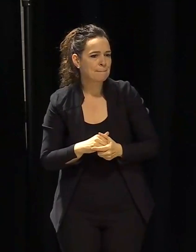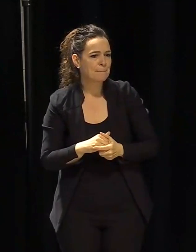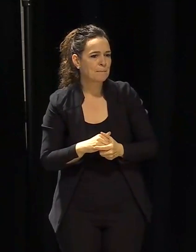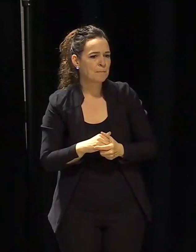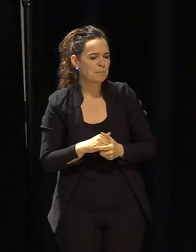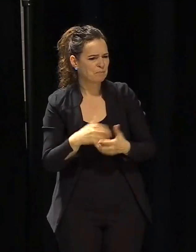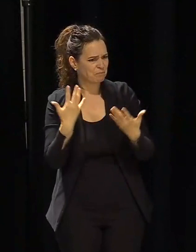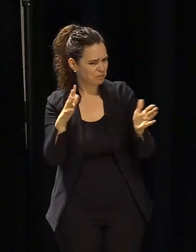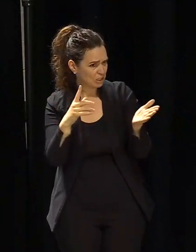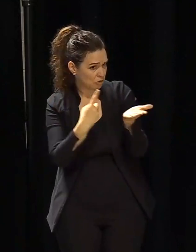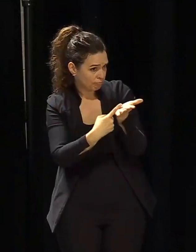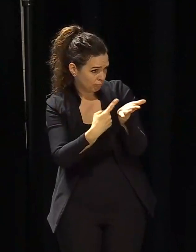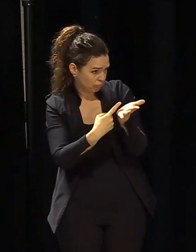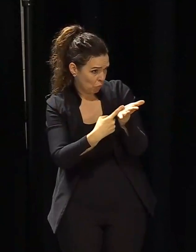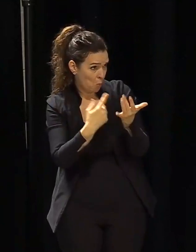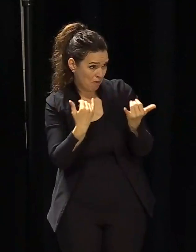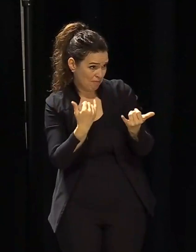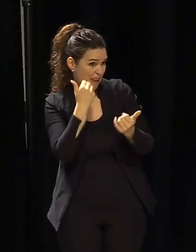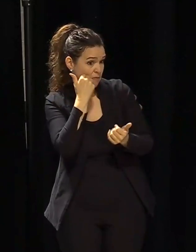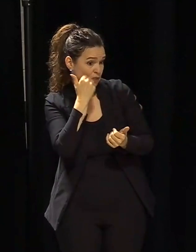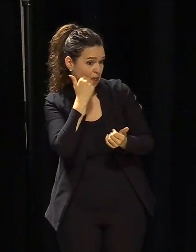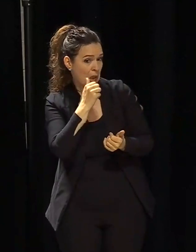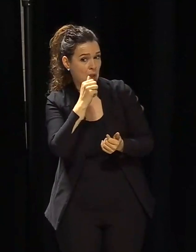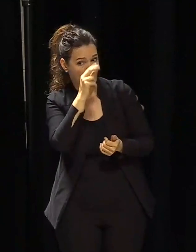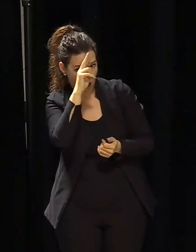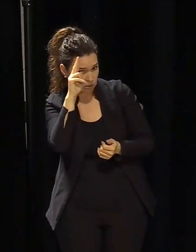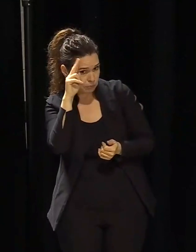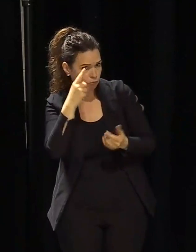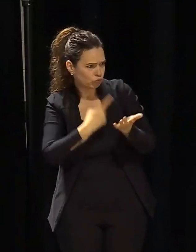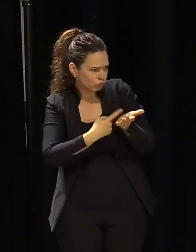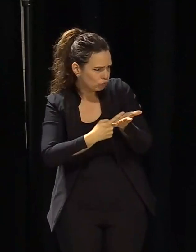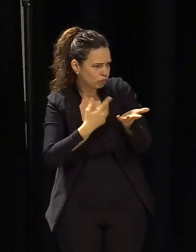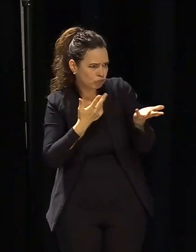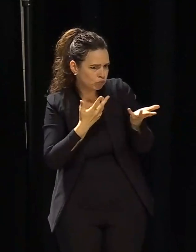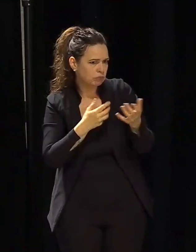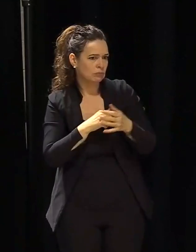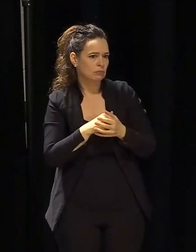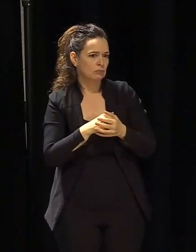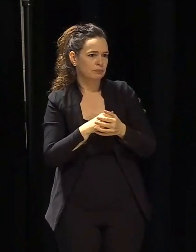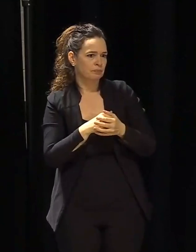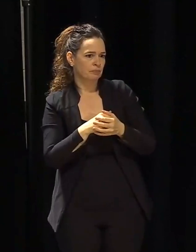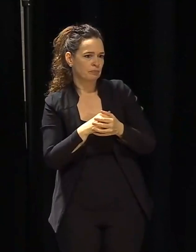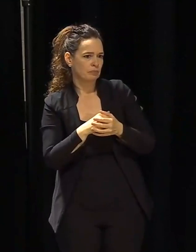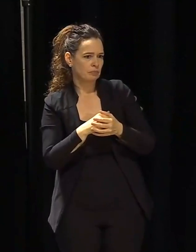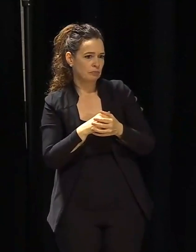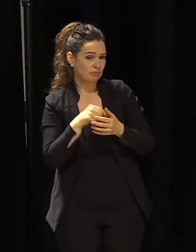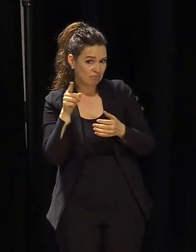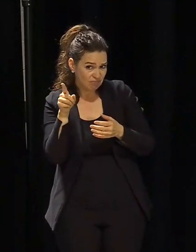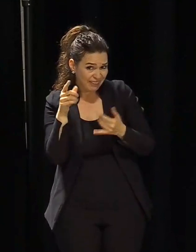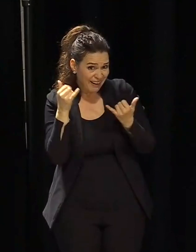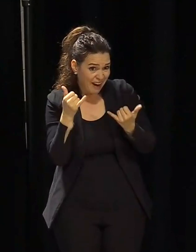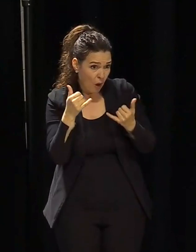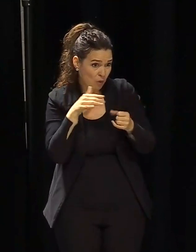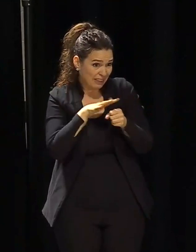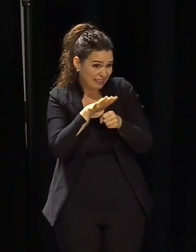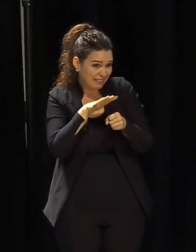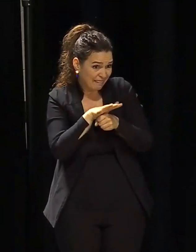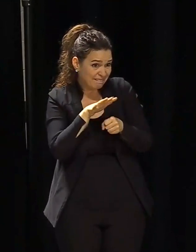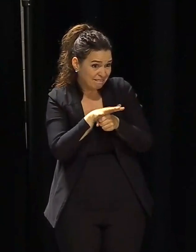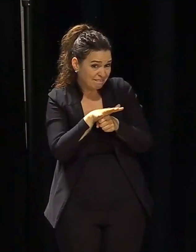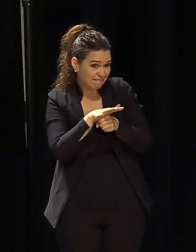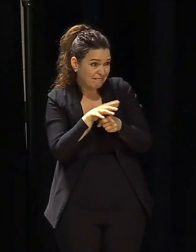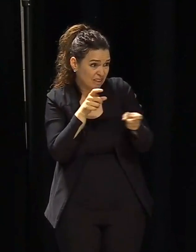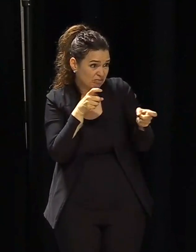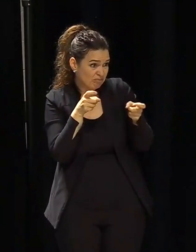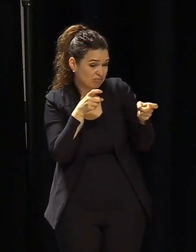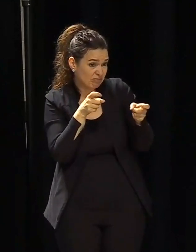regularly. Do they have the staff to add 25% to their bed count? There'll be a challenge if we get to